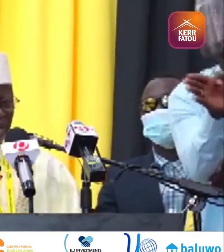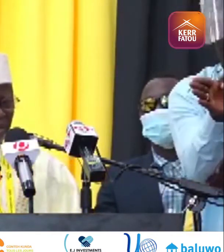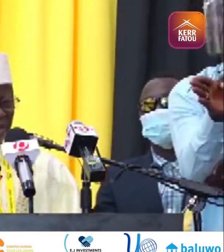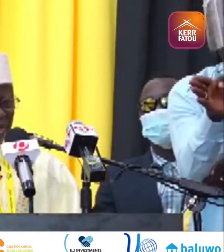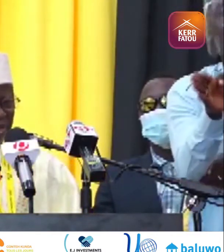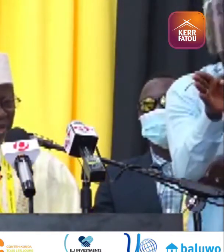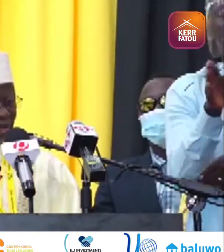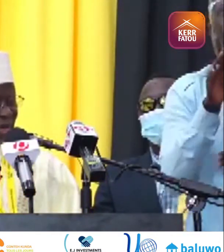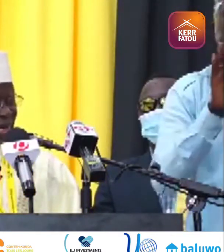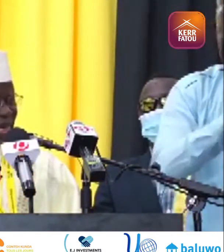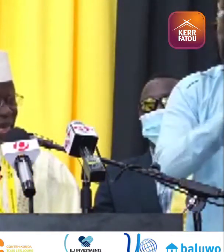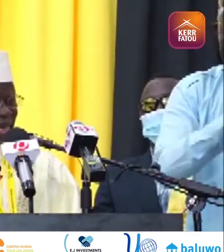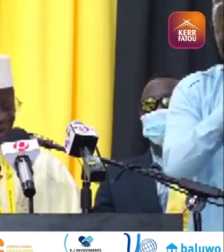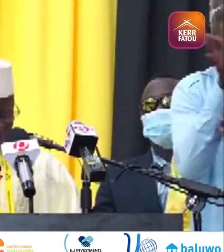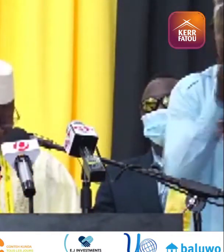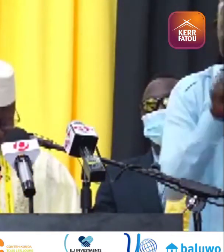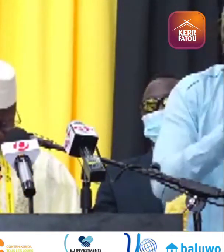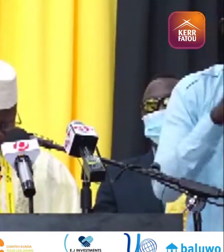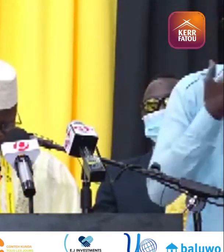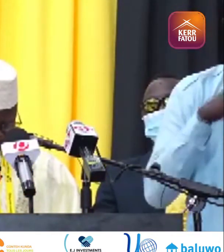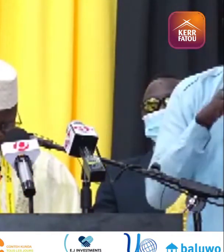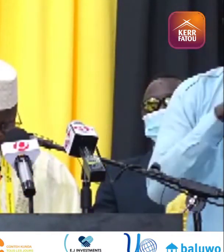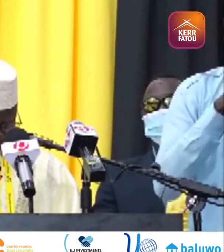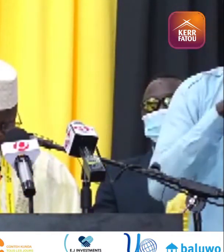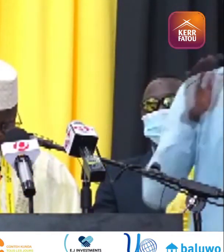from Jarume to a higher height.